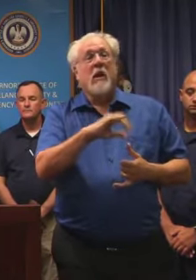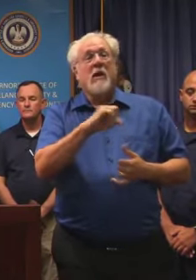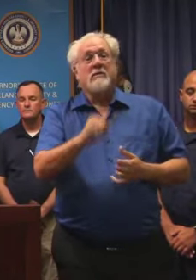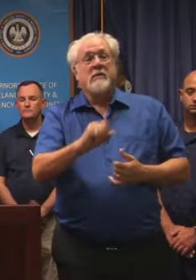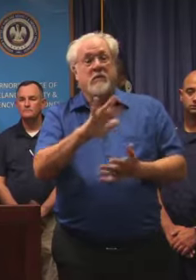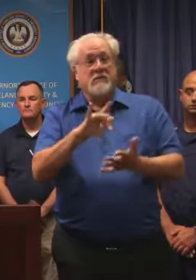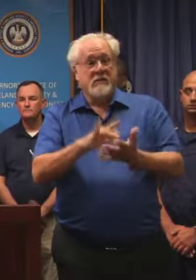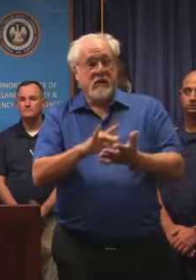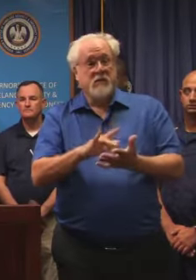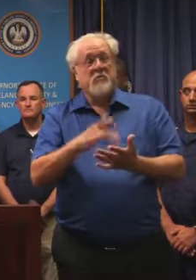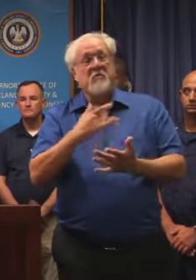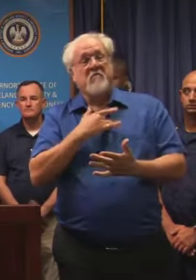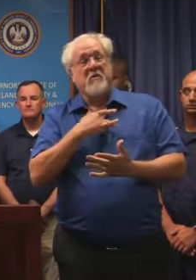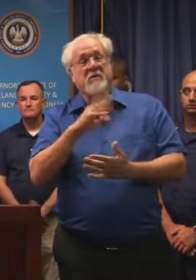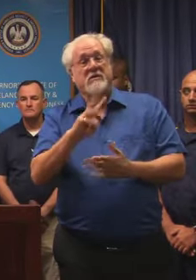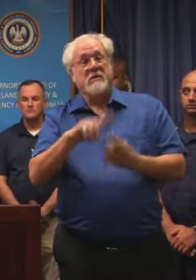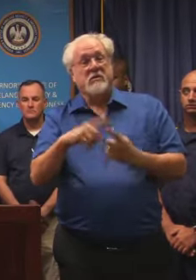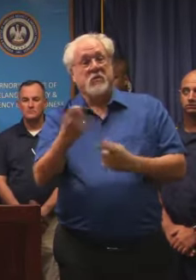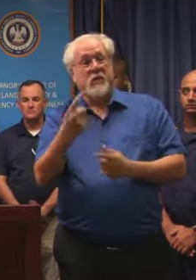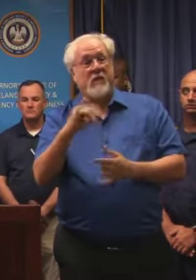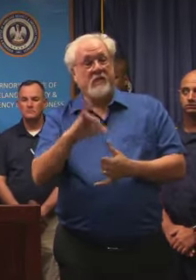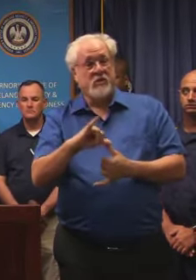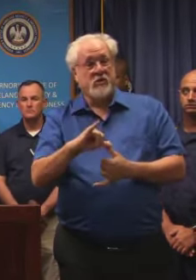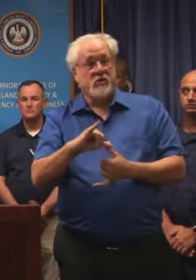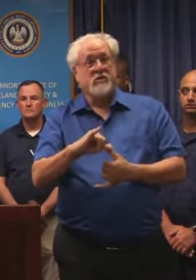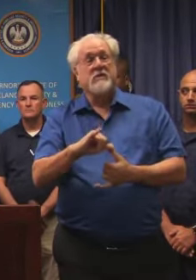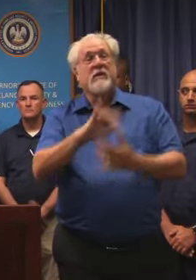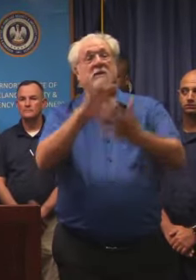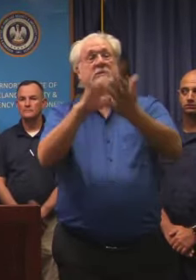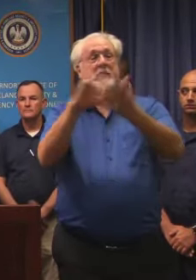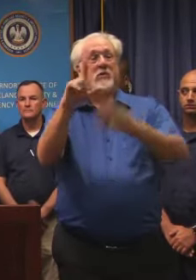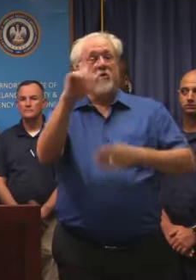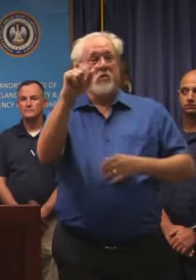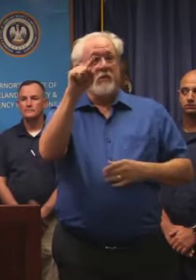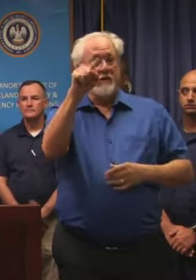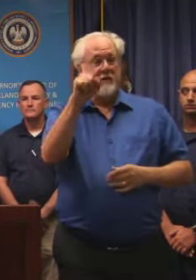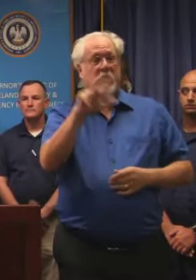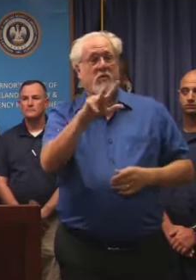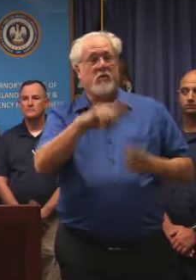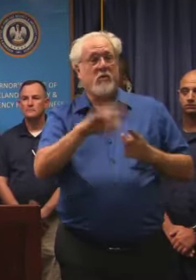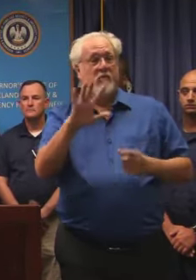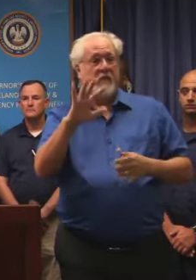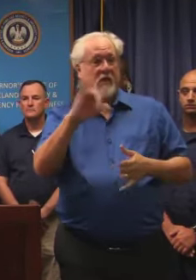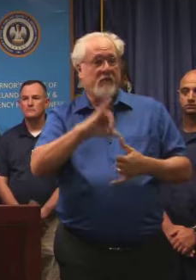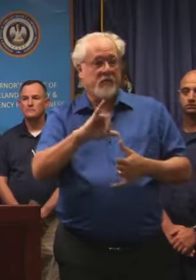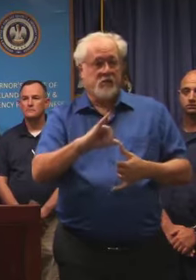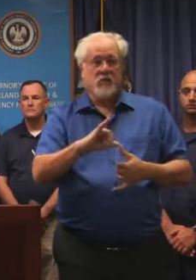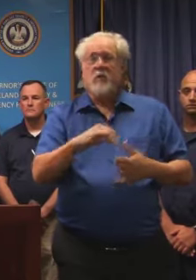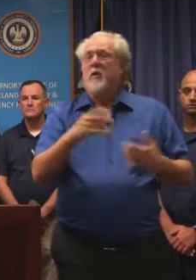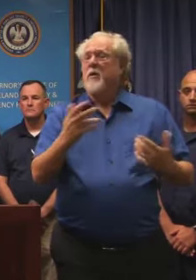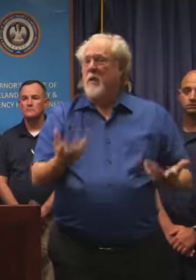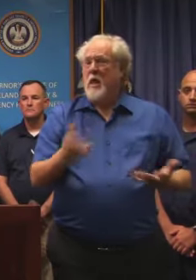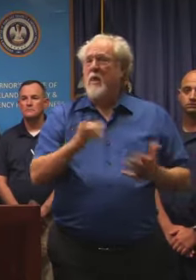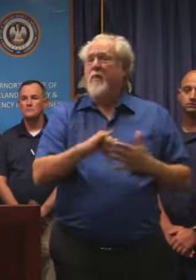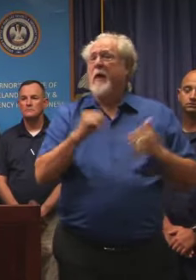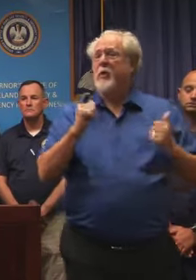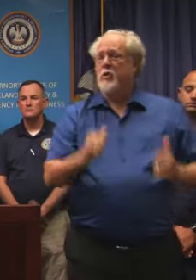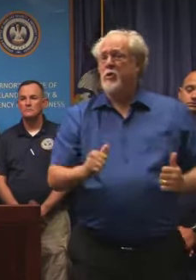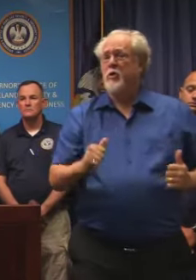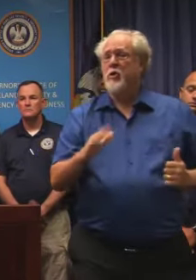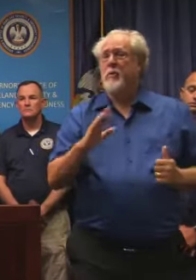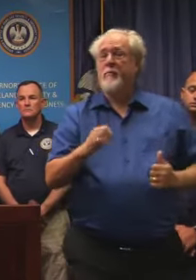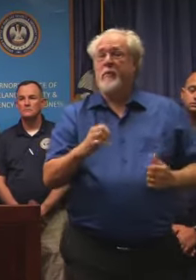central Louisiana, 6 to 11 inches, and in central Louisiana, 3 to 5 inches. Now, that could